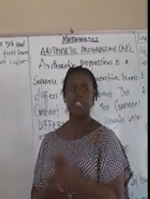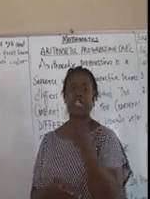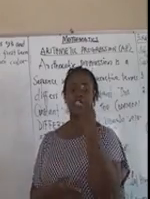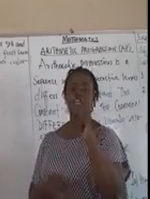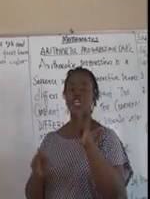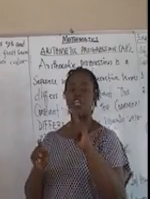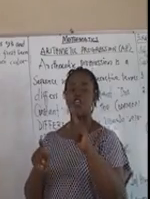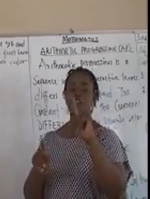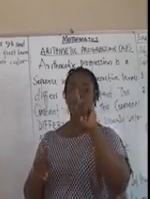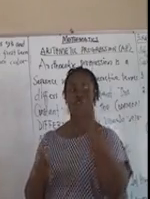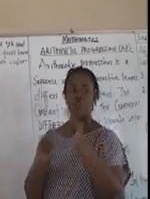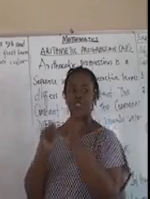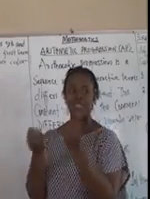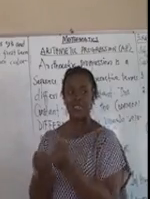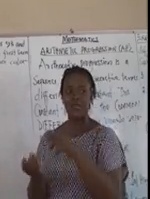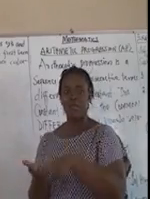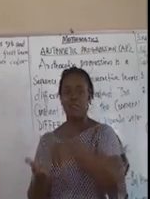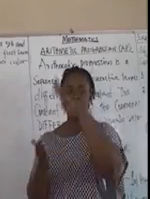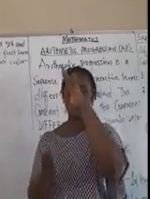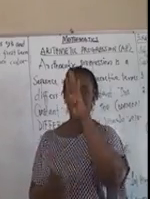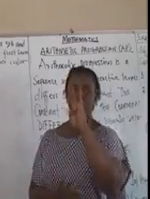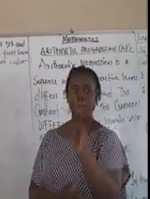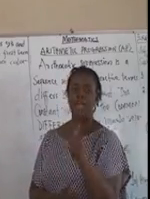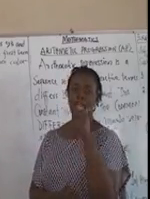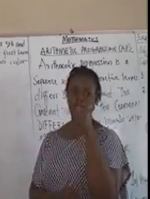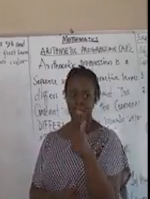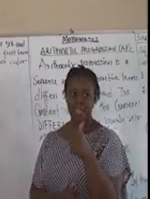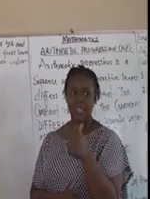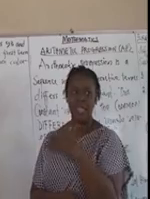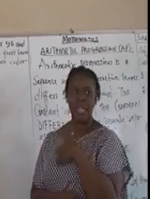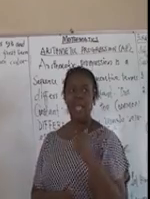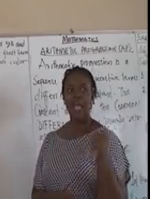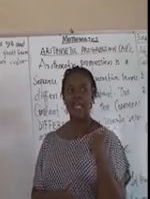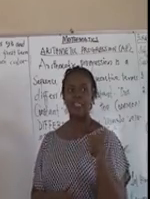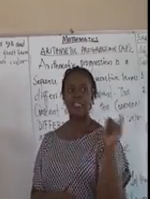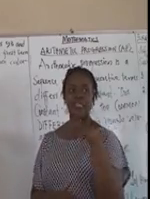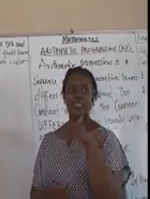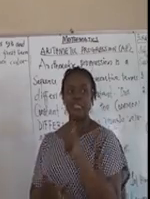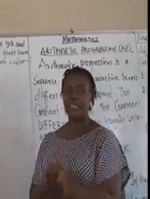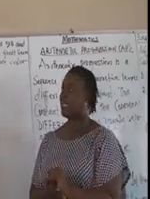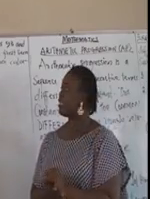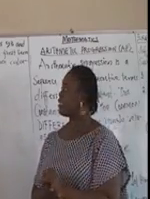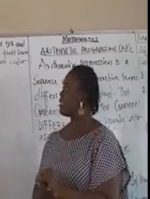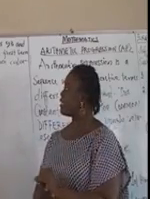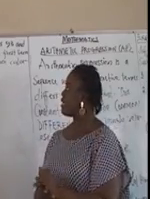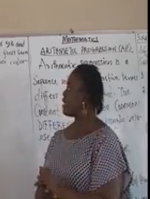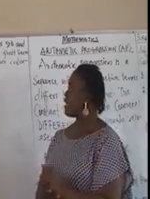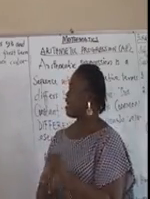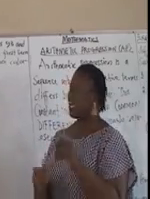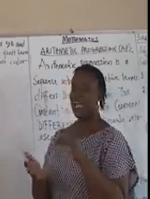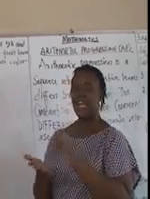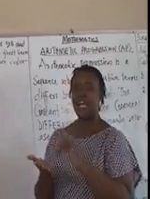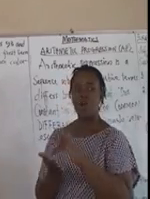the alphabet A. And for that, they said, hence, calculate